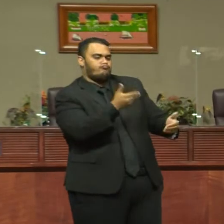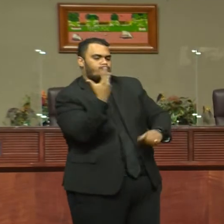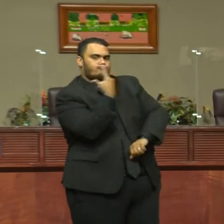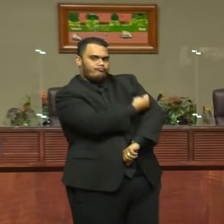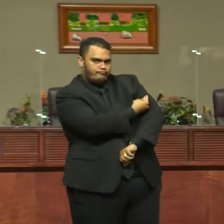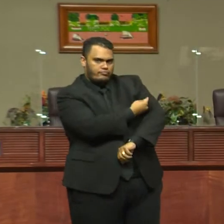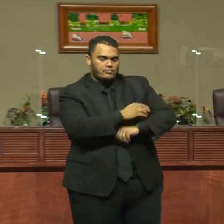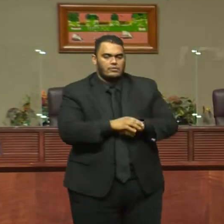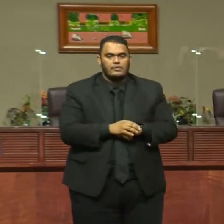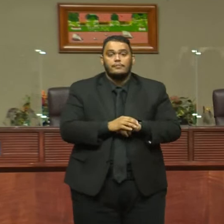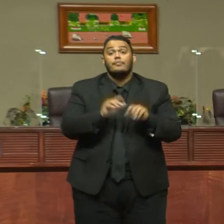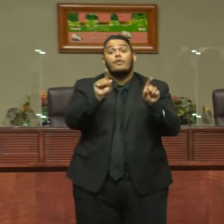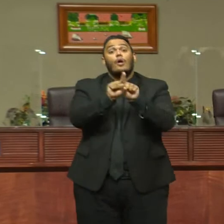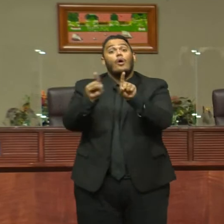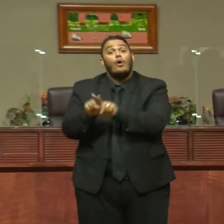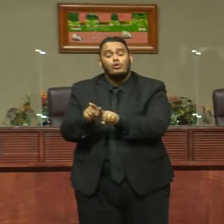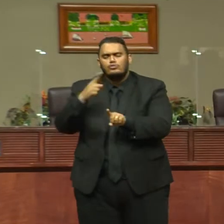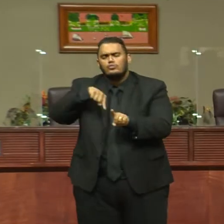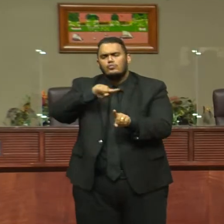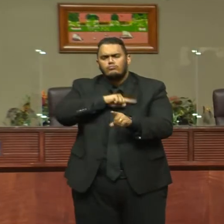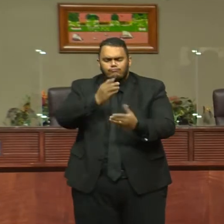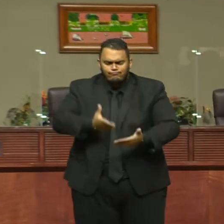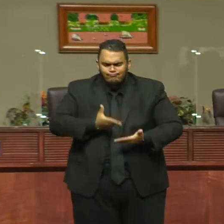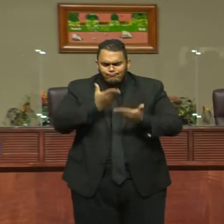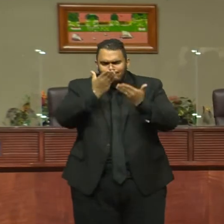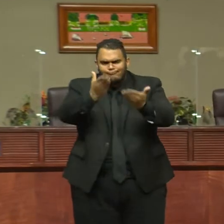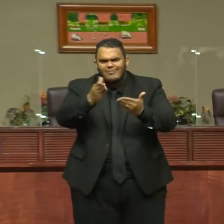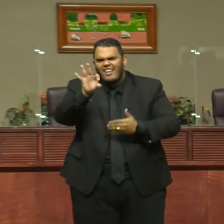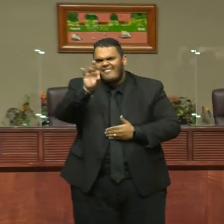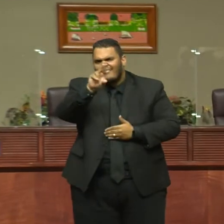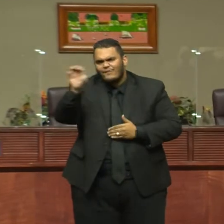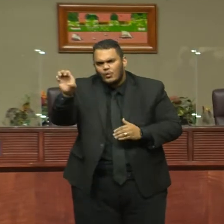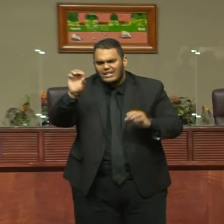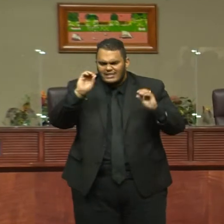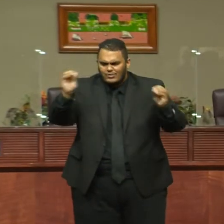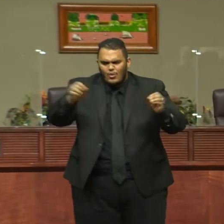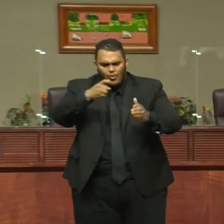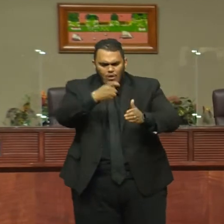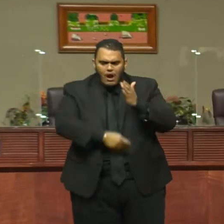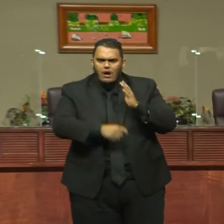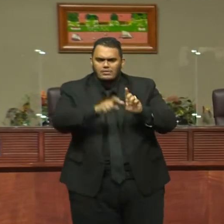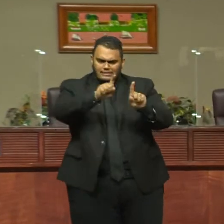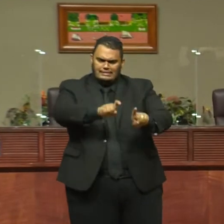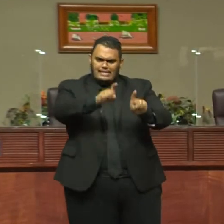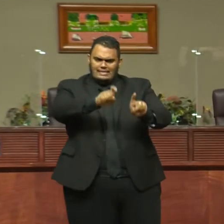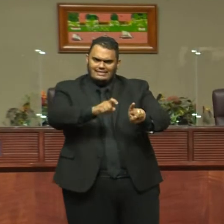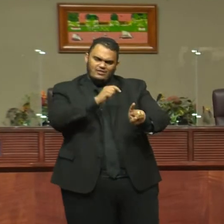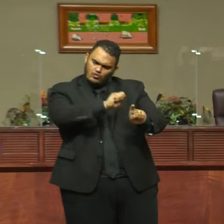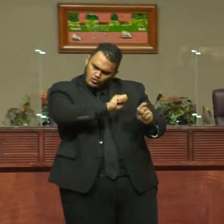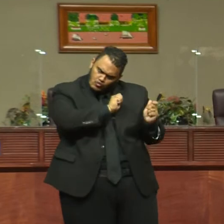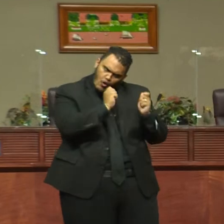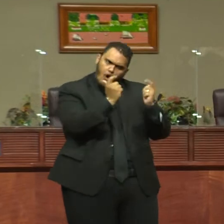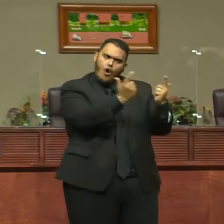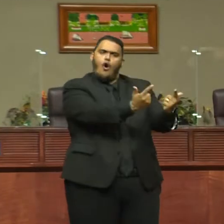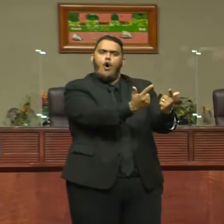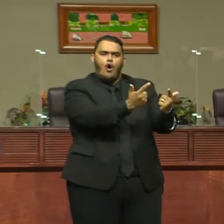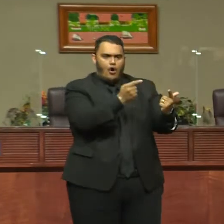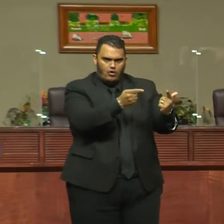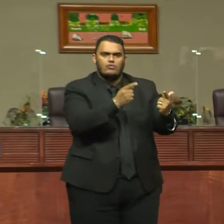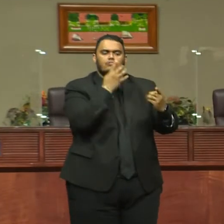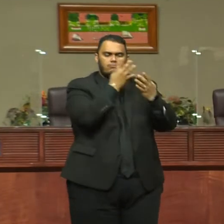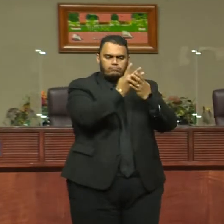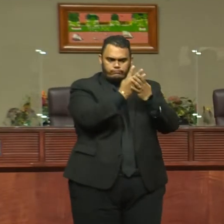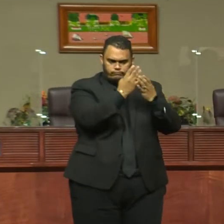testing to all inmates. Since the pandemic began, we have administered nearly